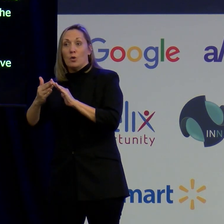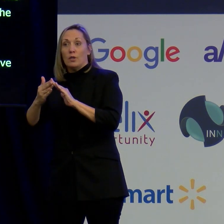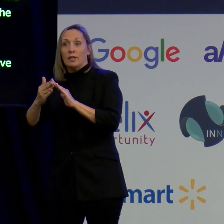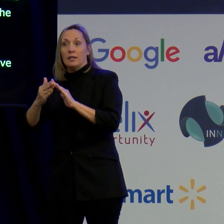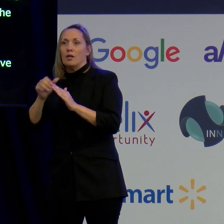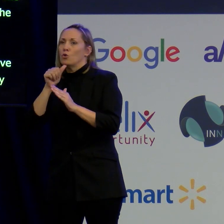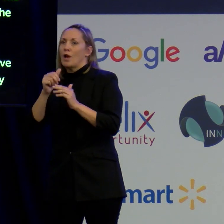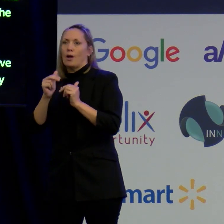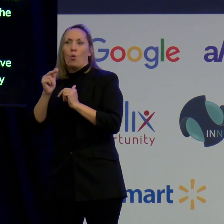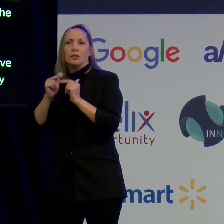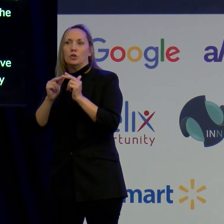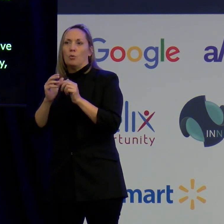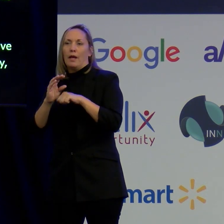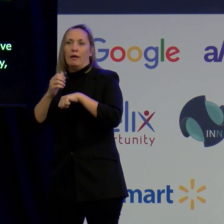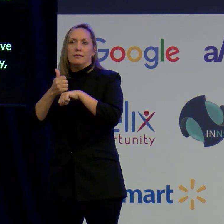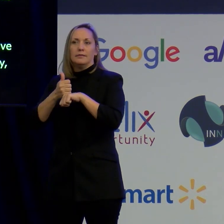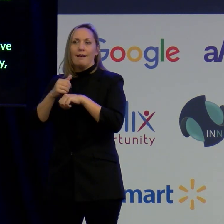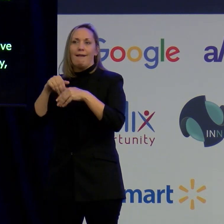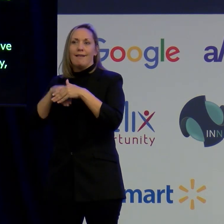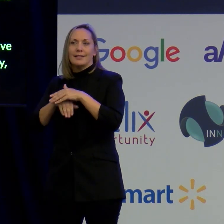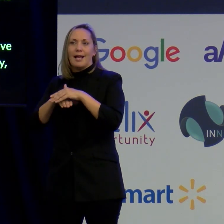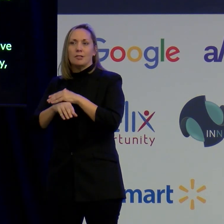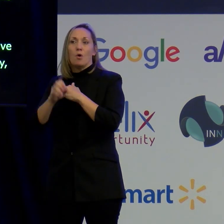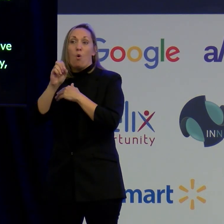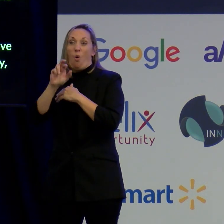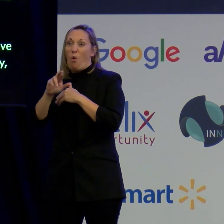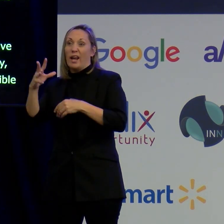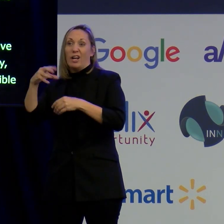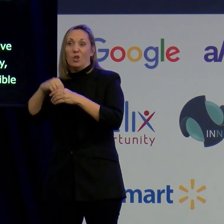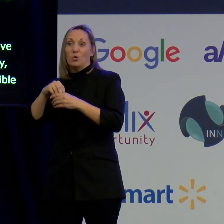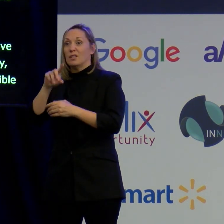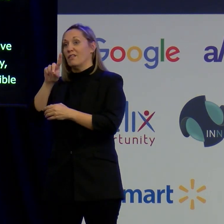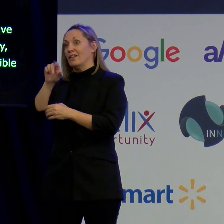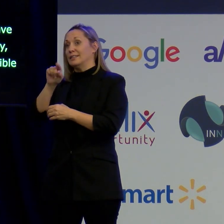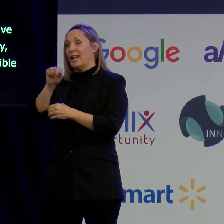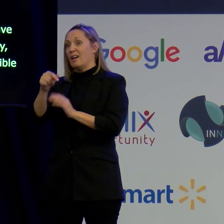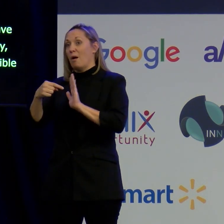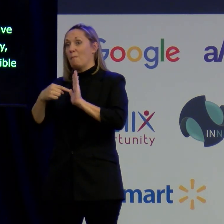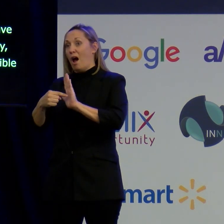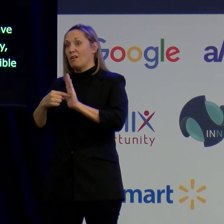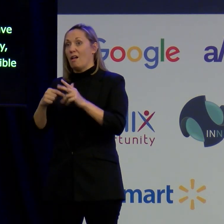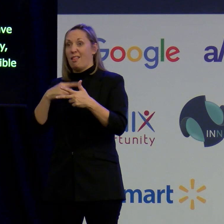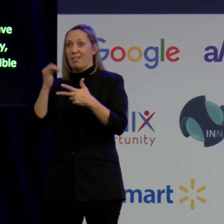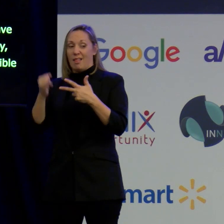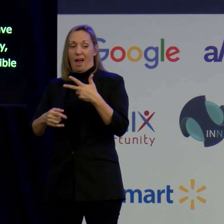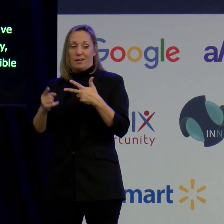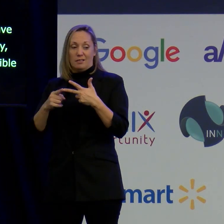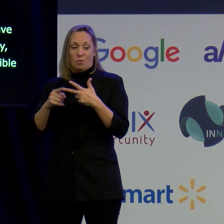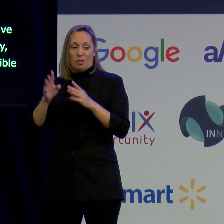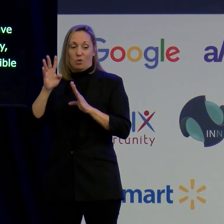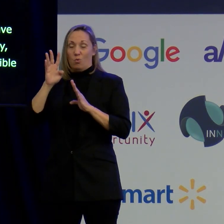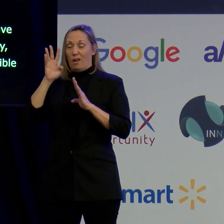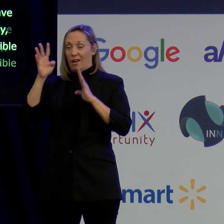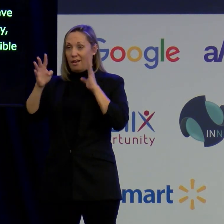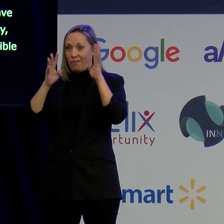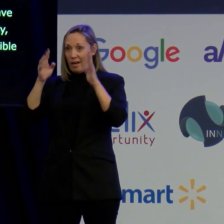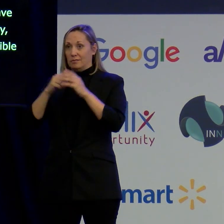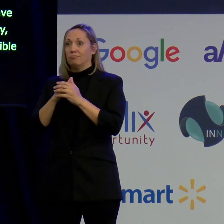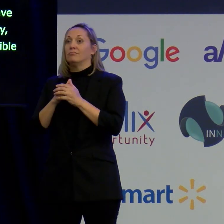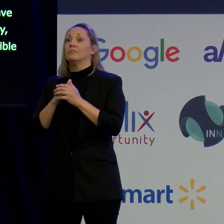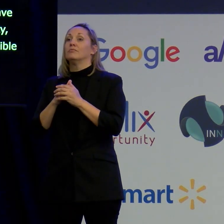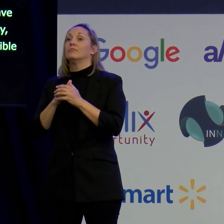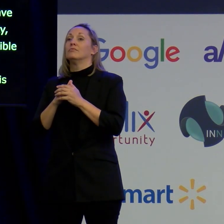going to build an accessible or inclusive data model. And the last was to innovate, and all of this being grounded